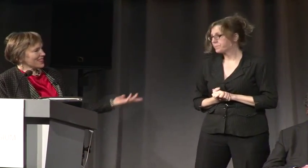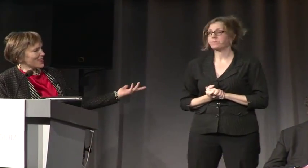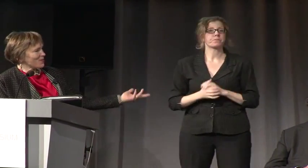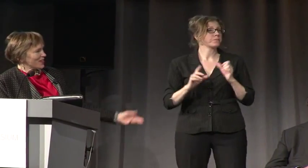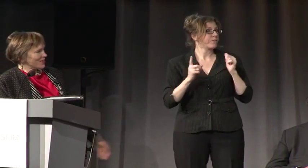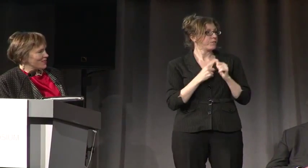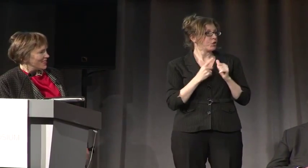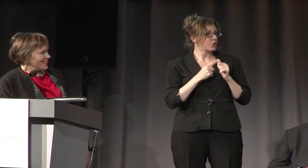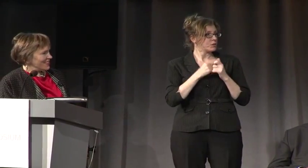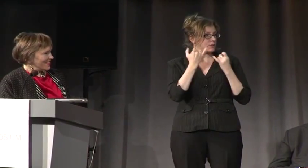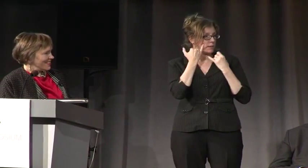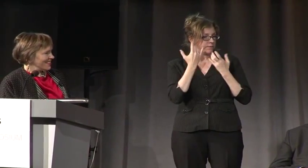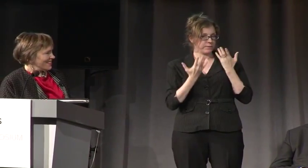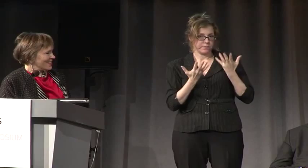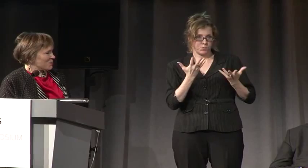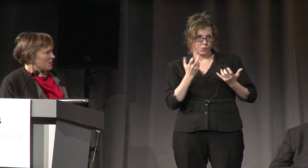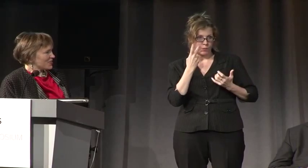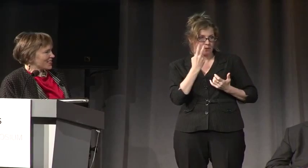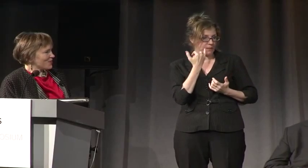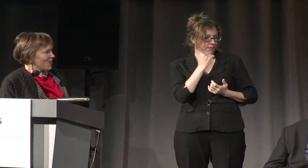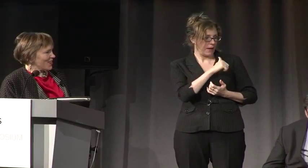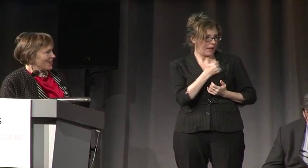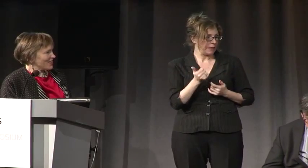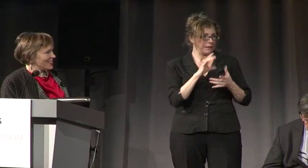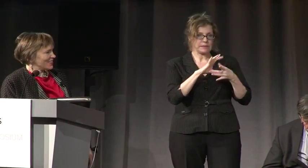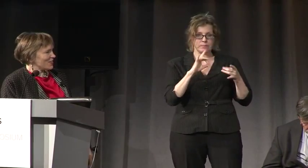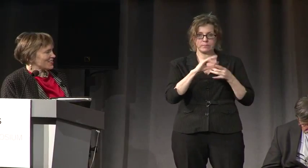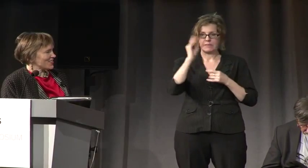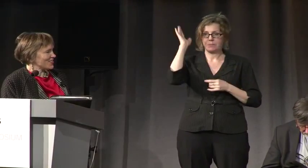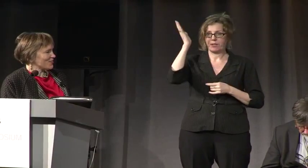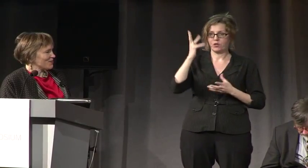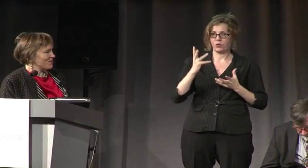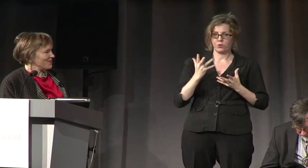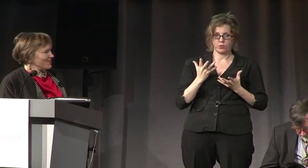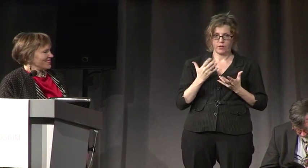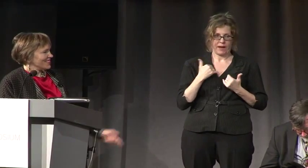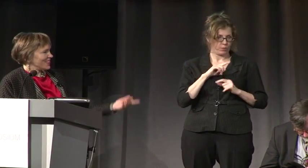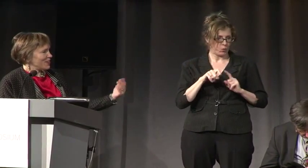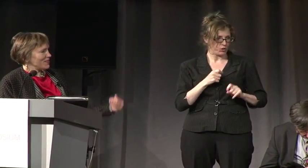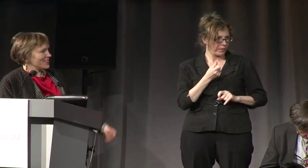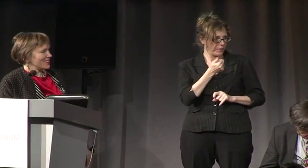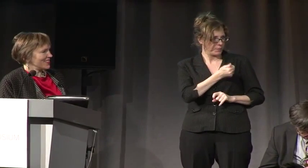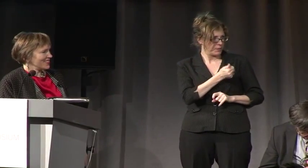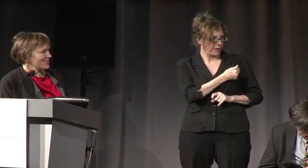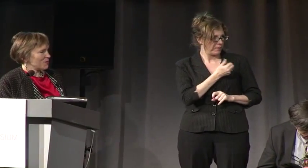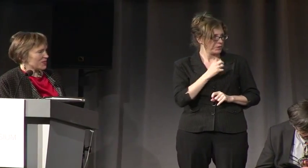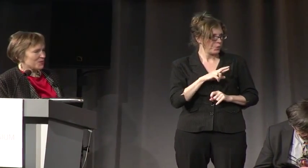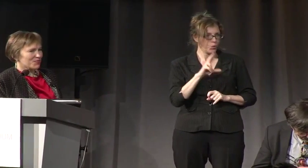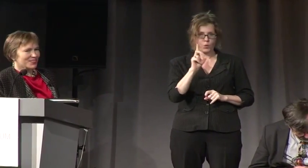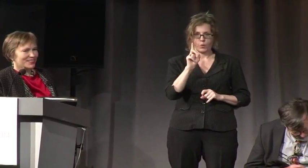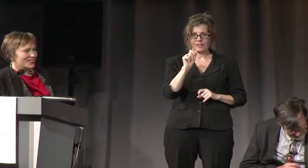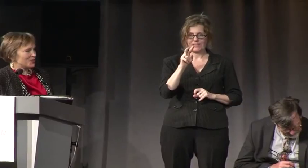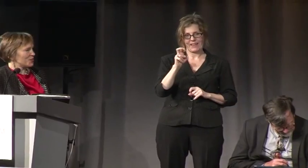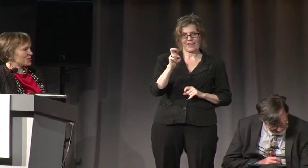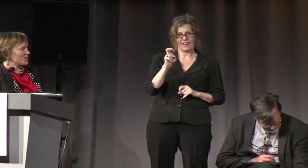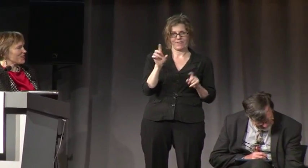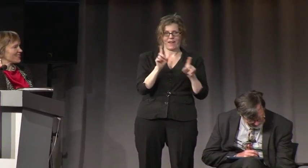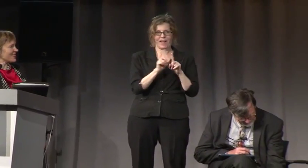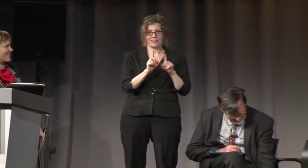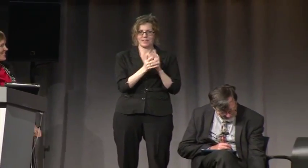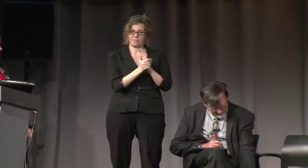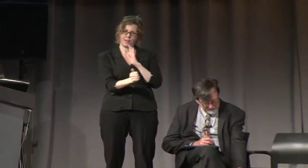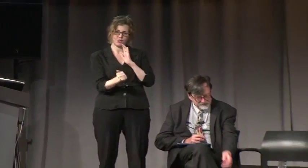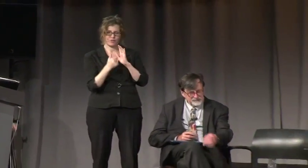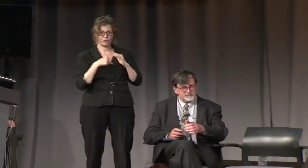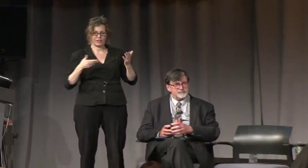first, let's see if any of the speakers thus far have any questions, or Dave, as the masterful introducer of